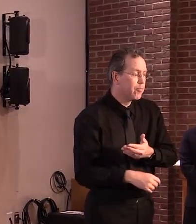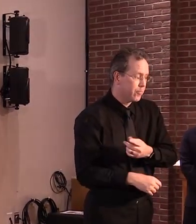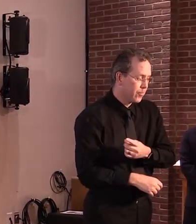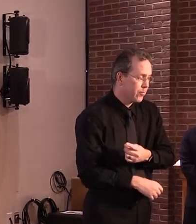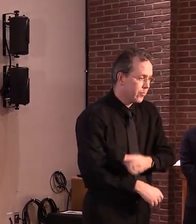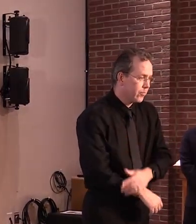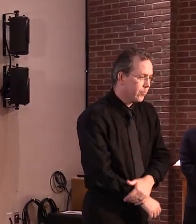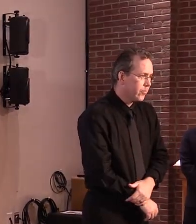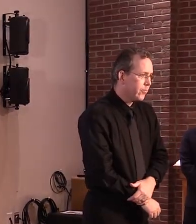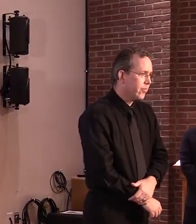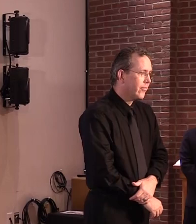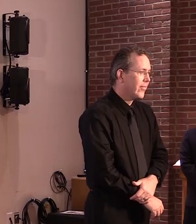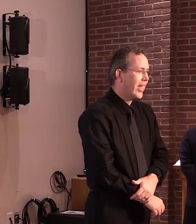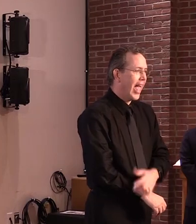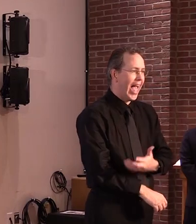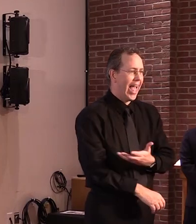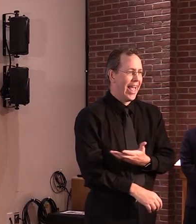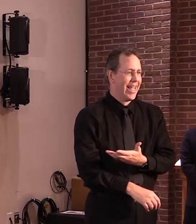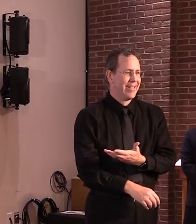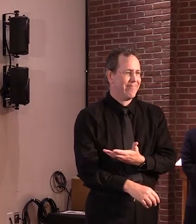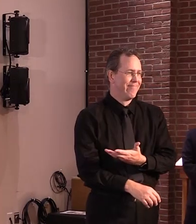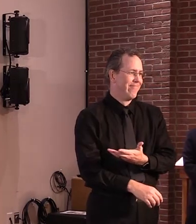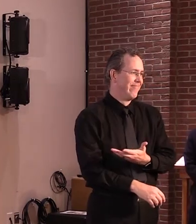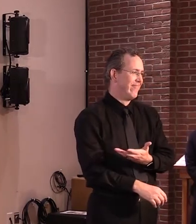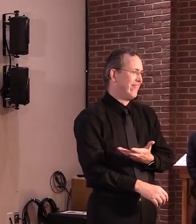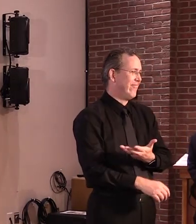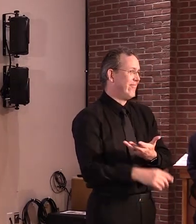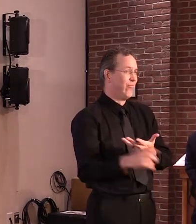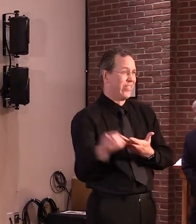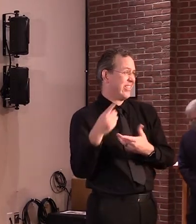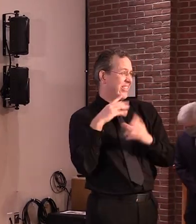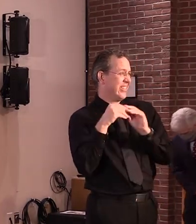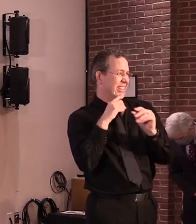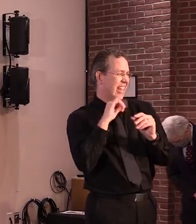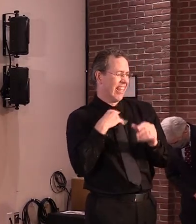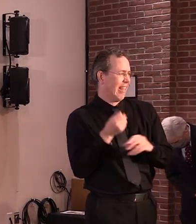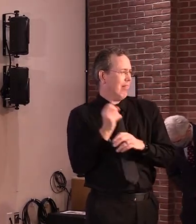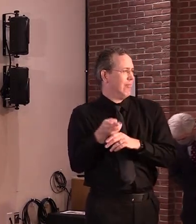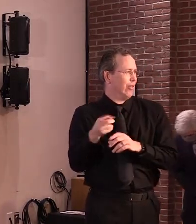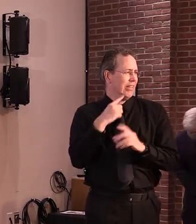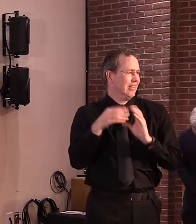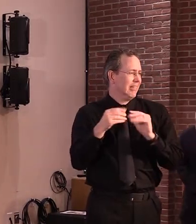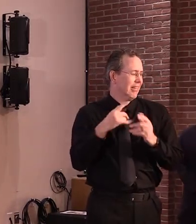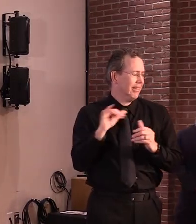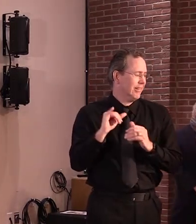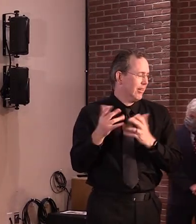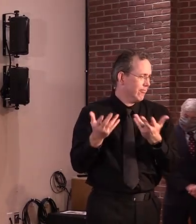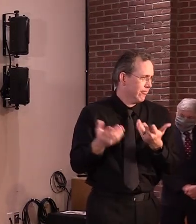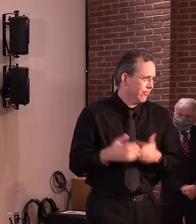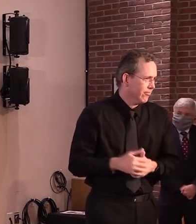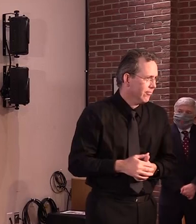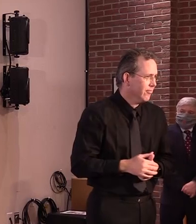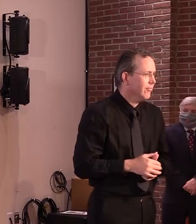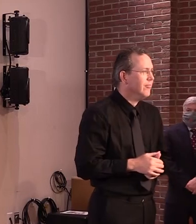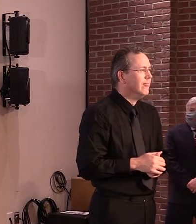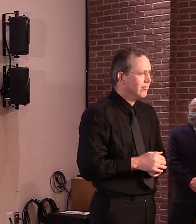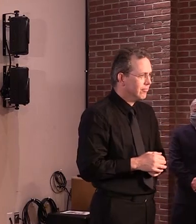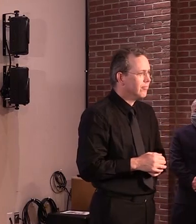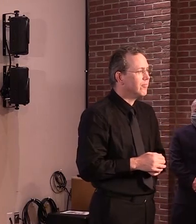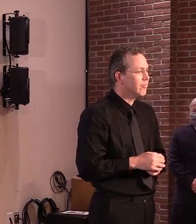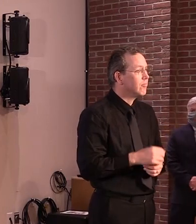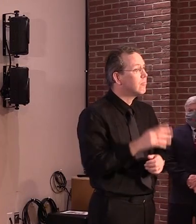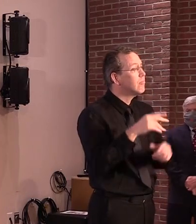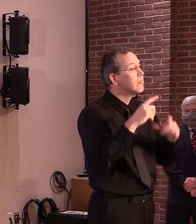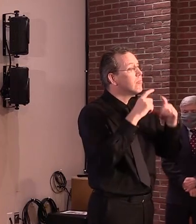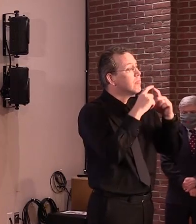I can't try to say it better. I'll just add one or two quick points, and that would be that the facial coverings are really, really instrumental